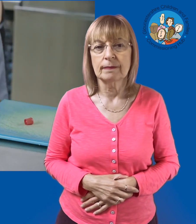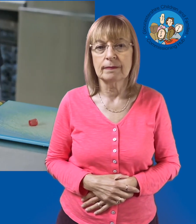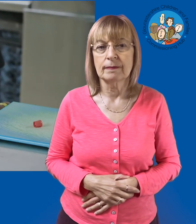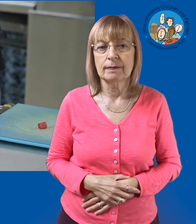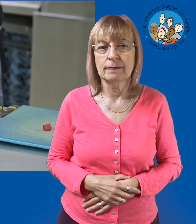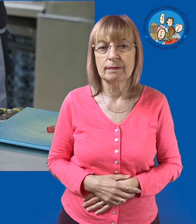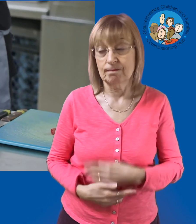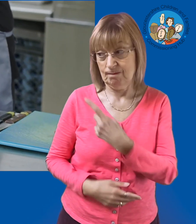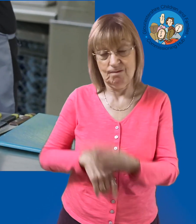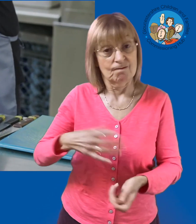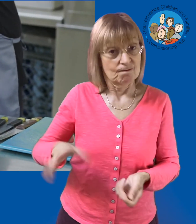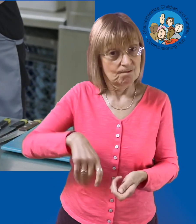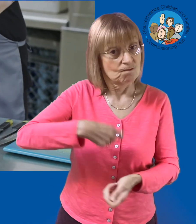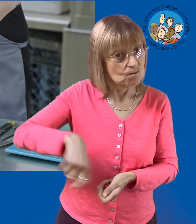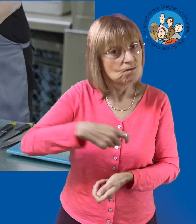That goes in.